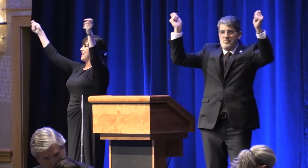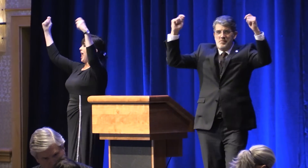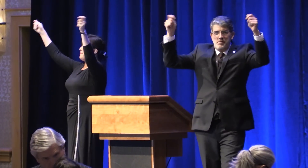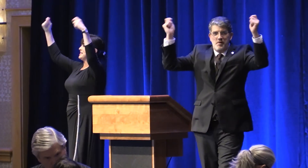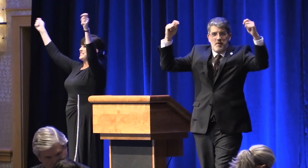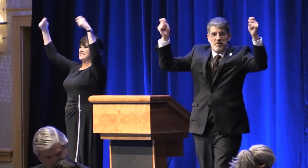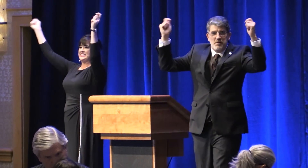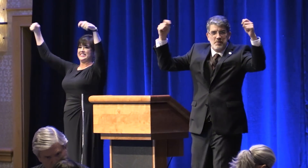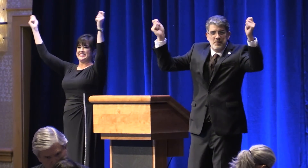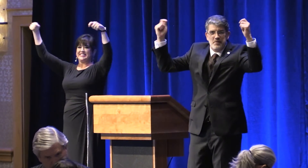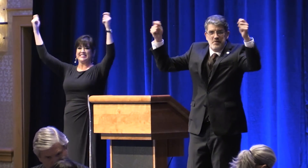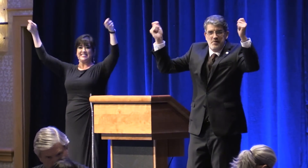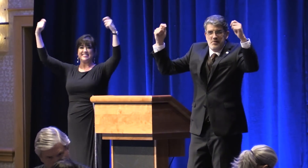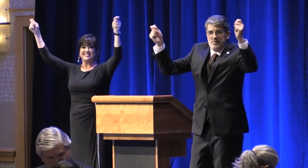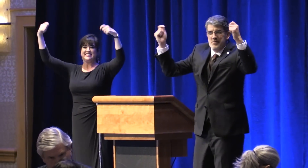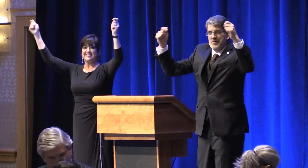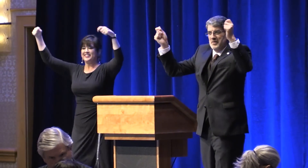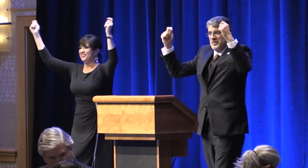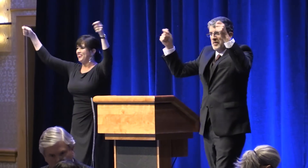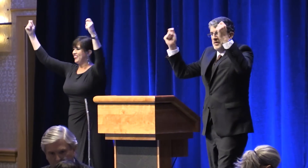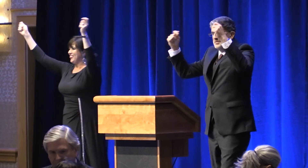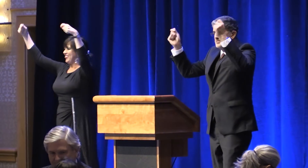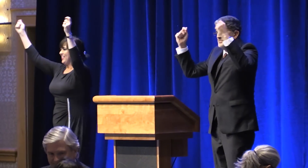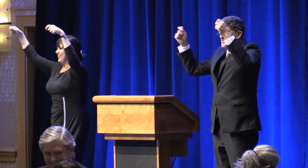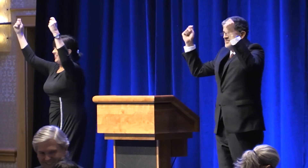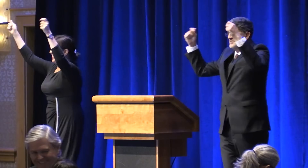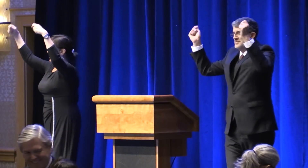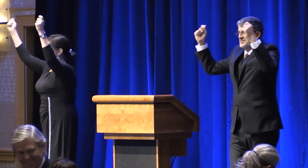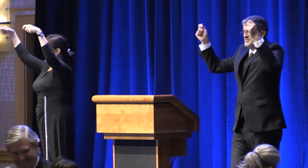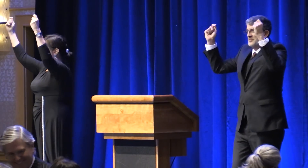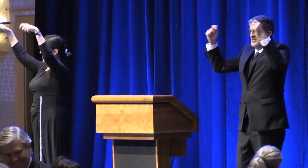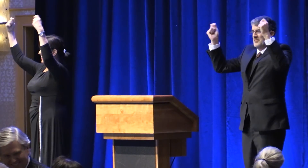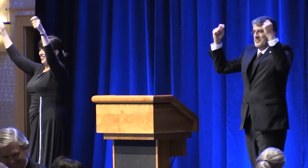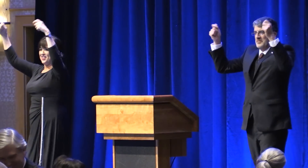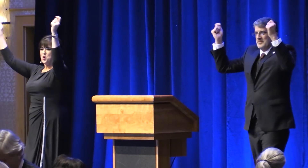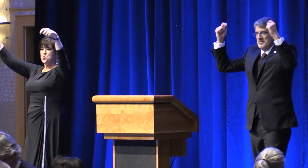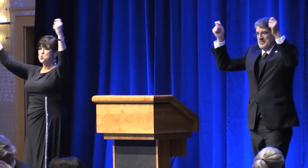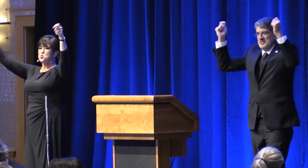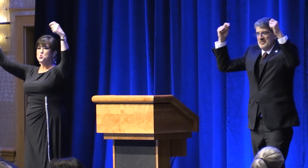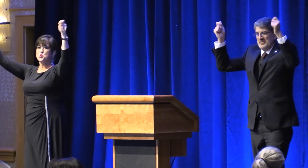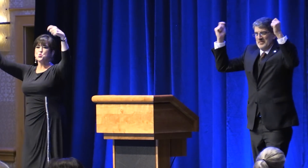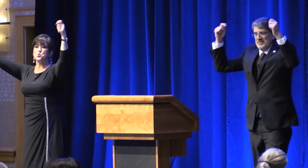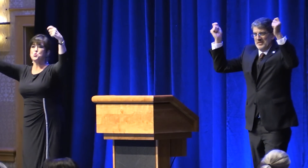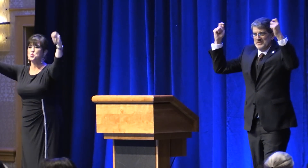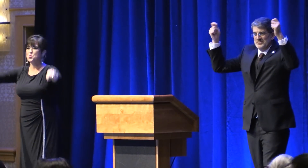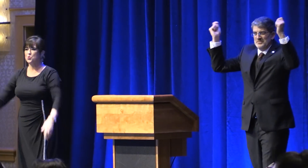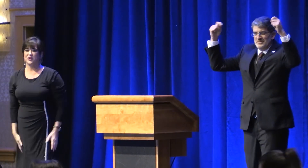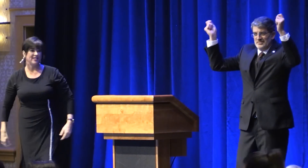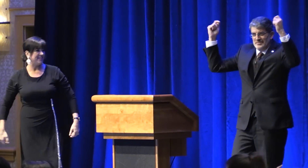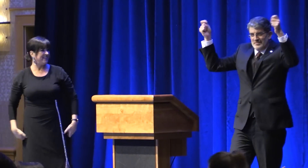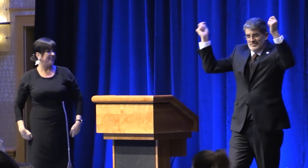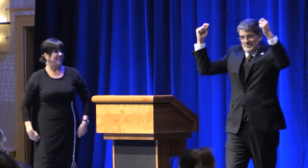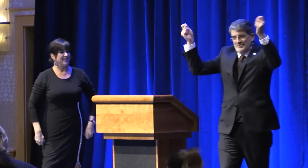Attention, everyone. If you could grab a napkin and wave it in the air, please. Wave your napkins. Let's get everyone's